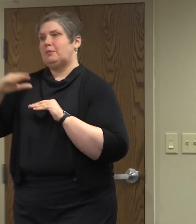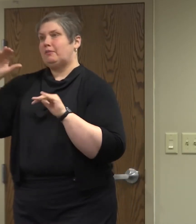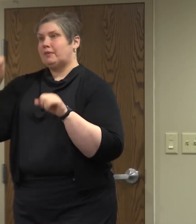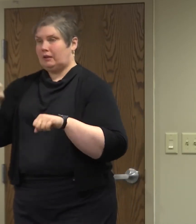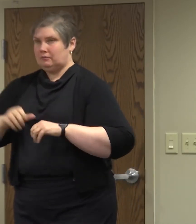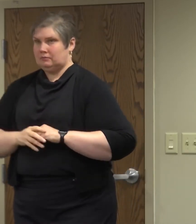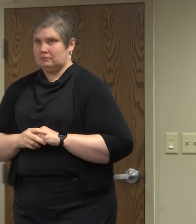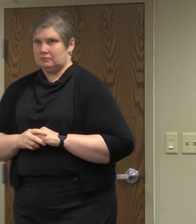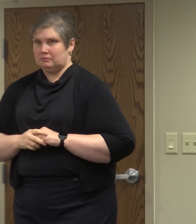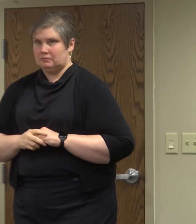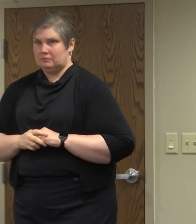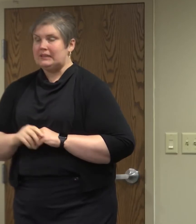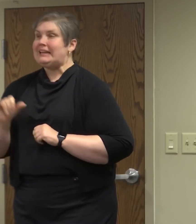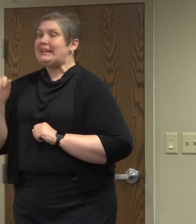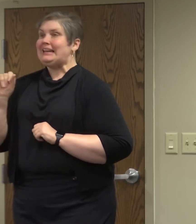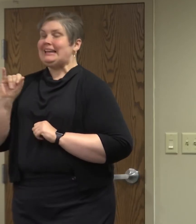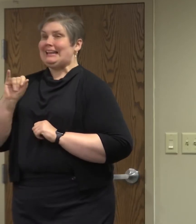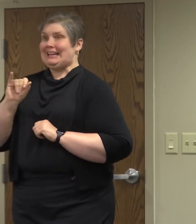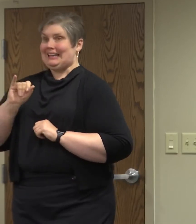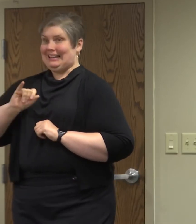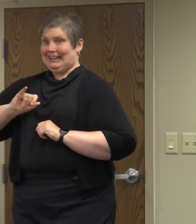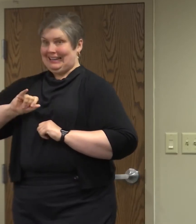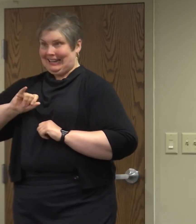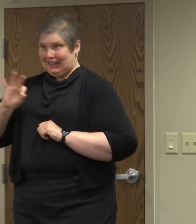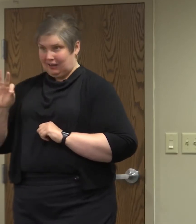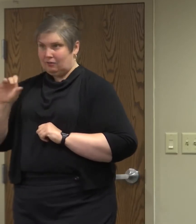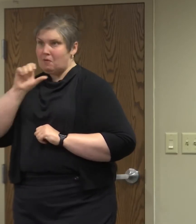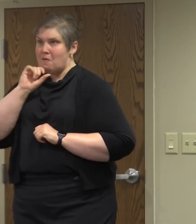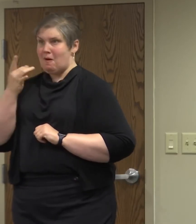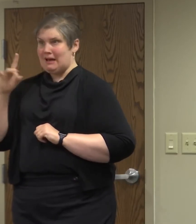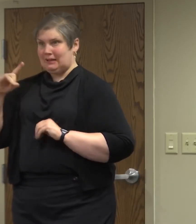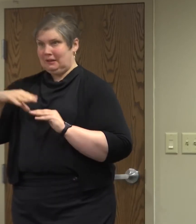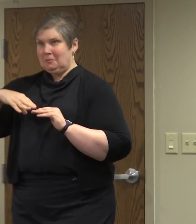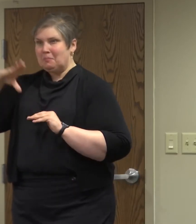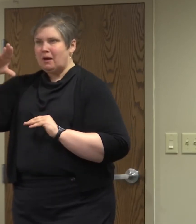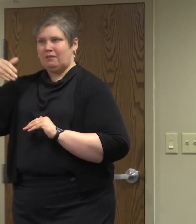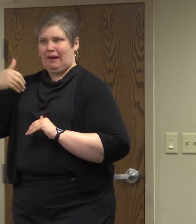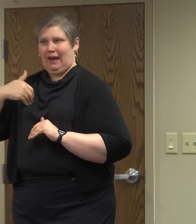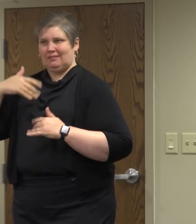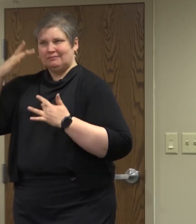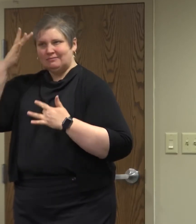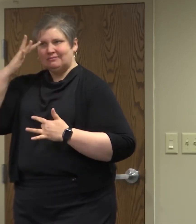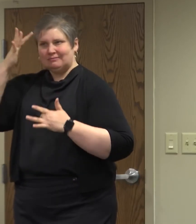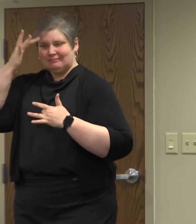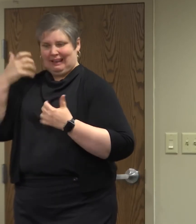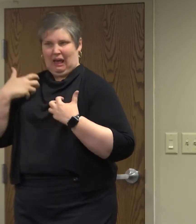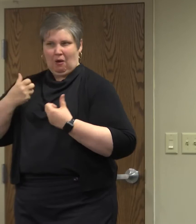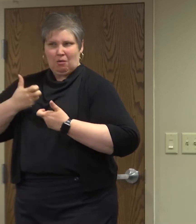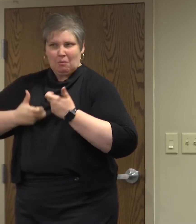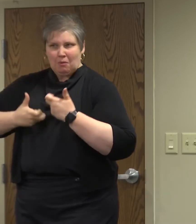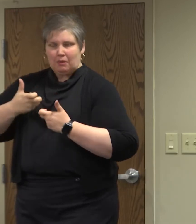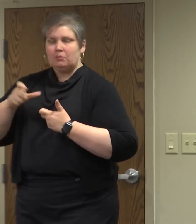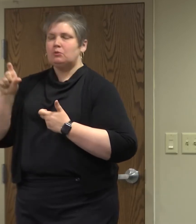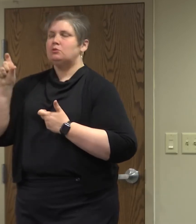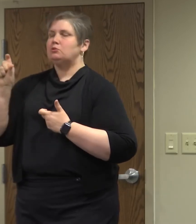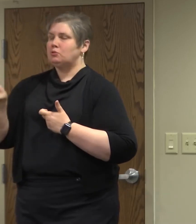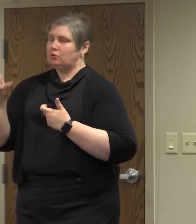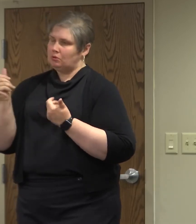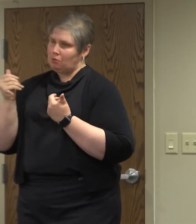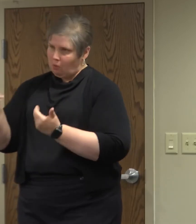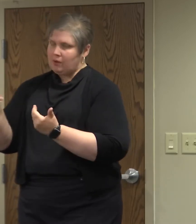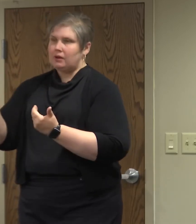medical issue over age 18 should get it. Anybody over age 18 who's otherwise well may get it. But we